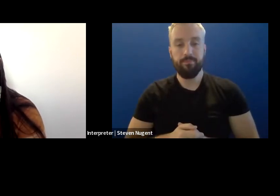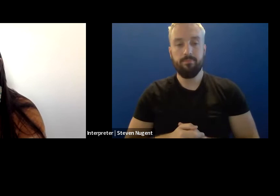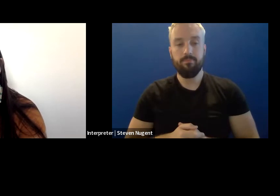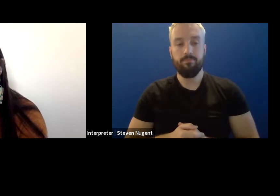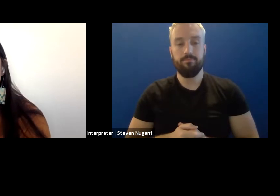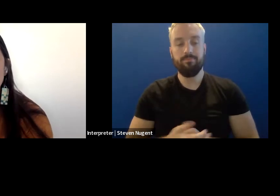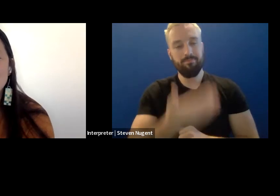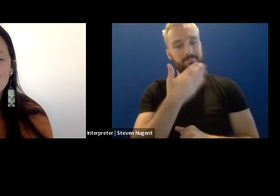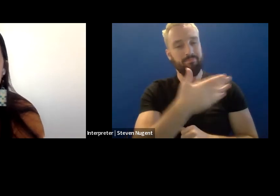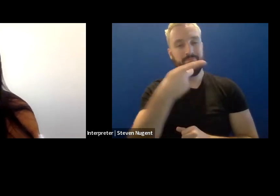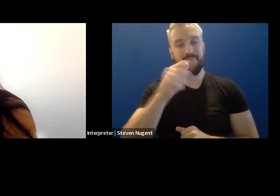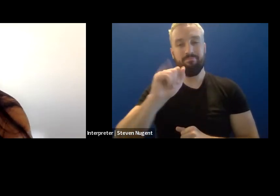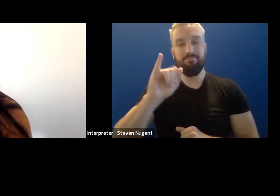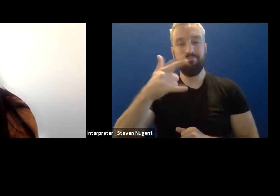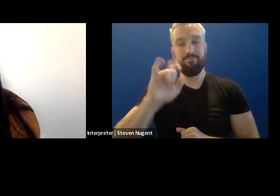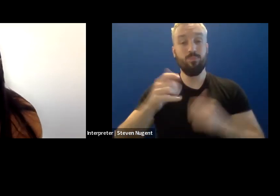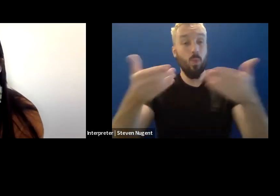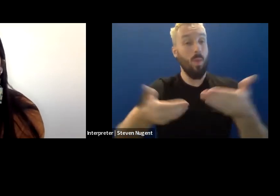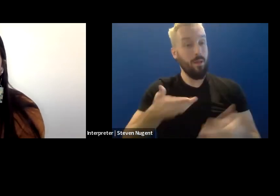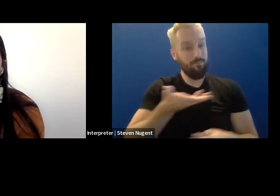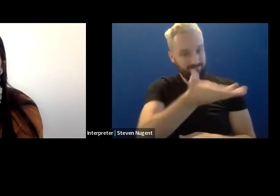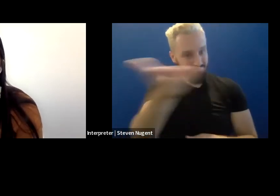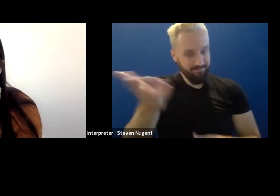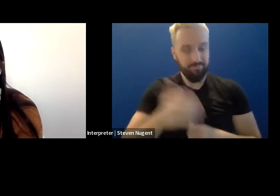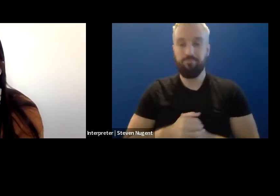Thank you, Paige, and welcome, everyone.